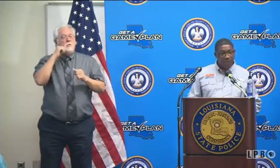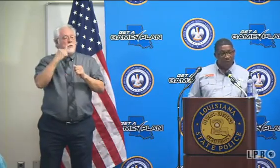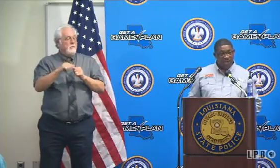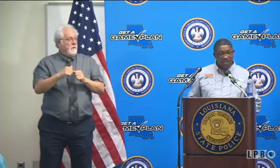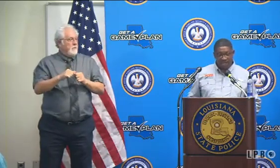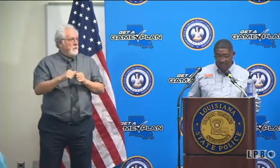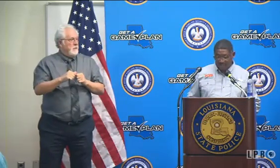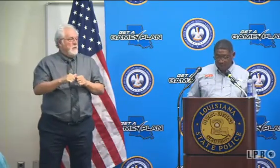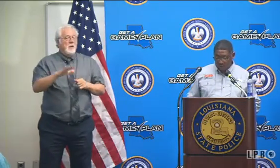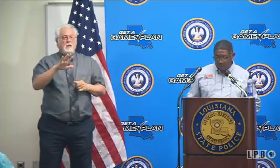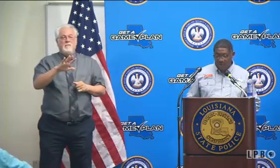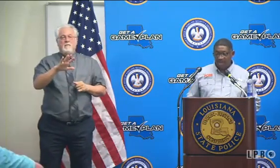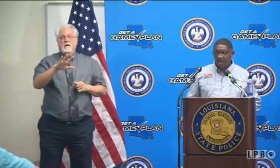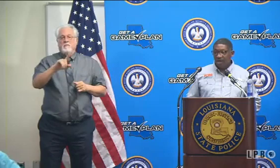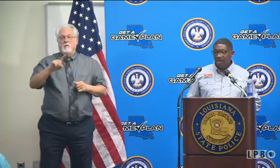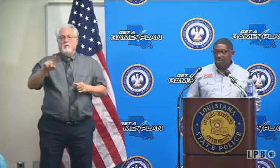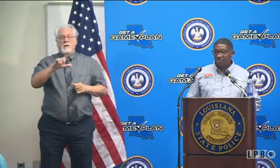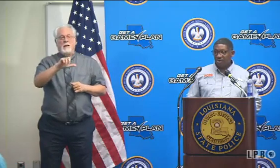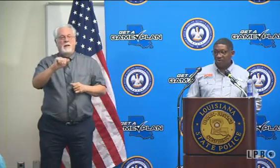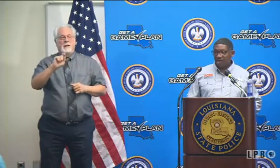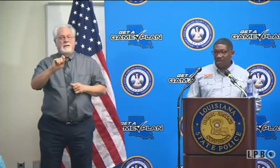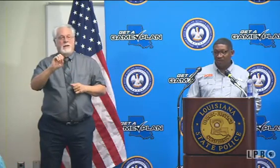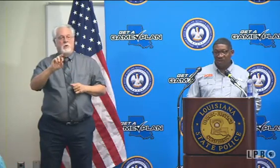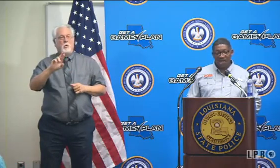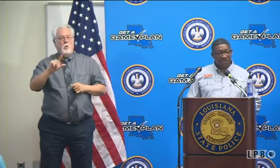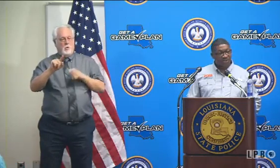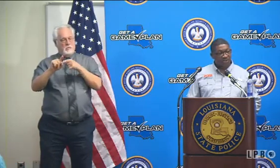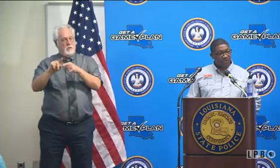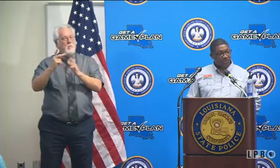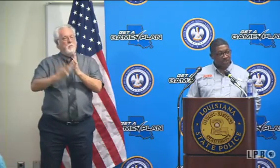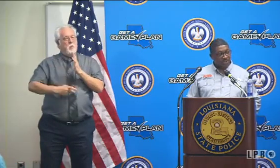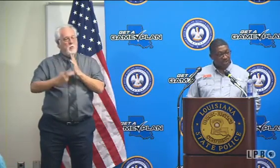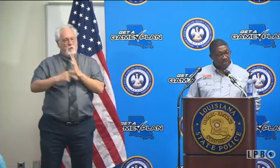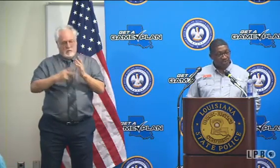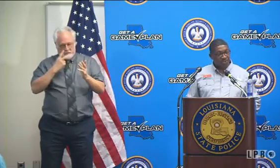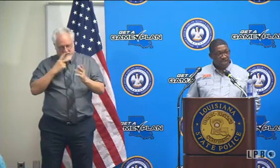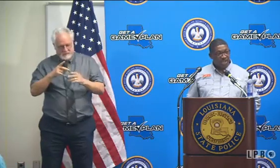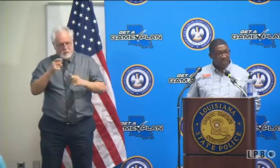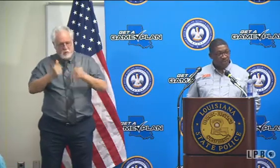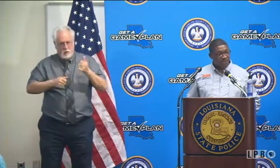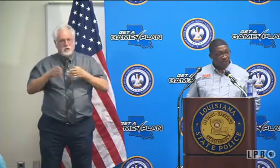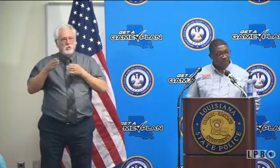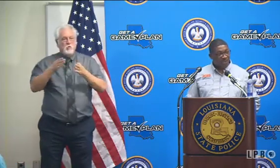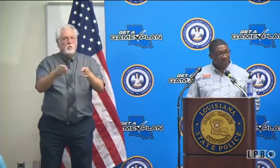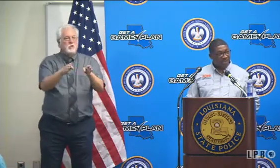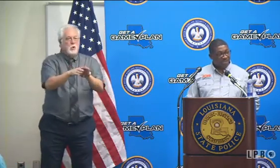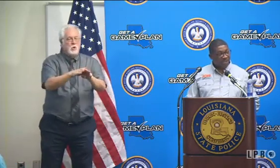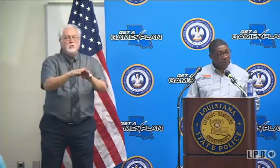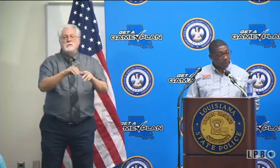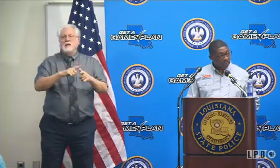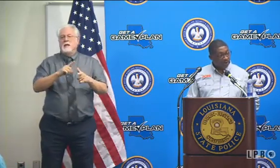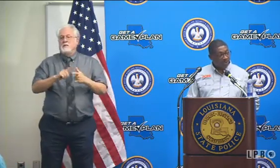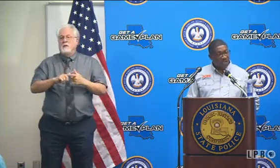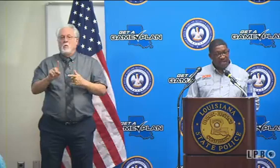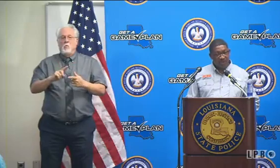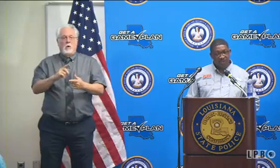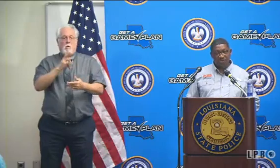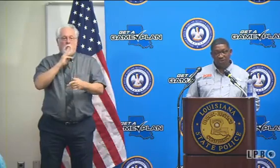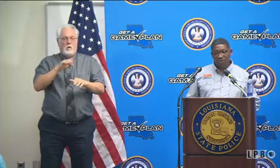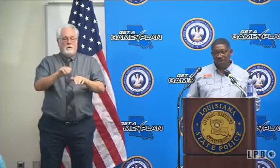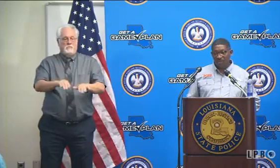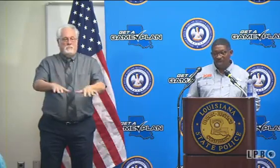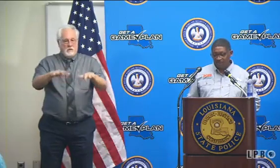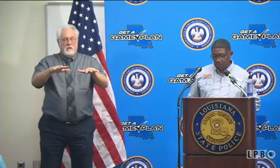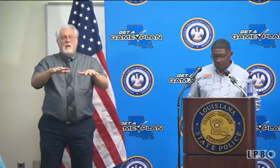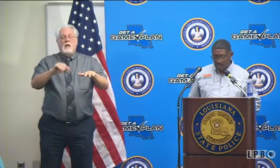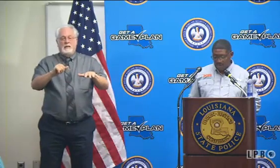use 511la.org. It's a program that will allow you to see roads that are closed, as well as where we have standing water on the highway so